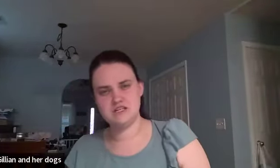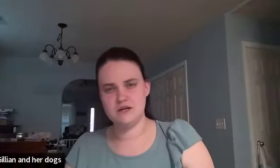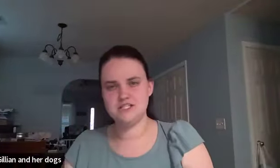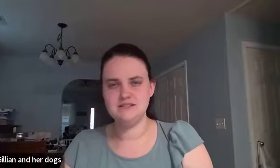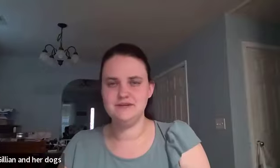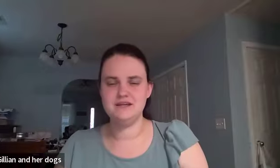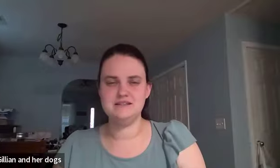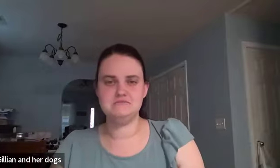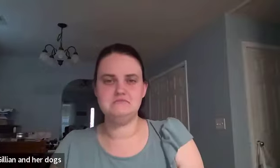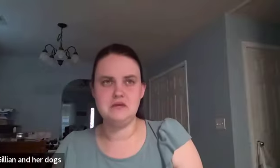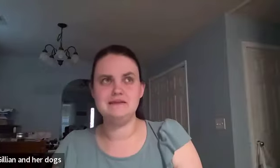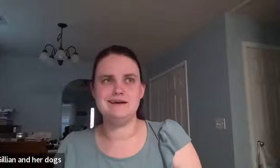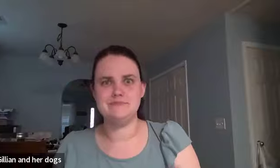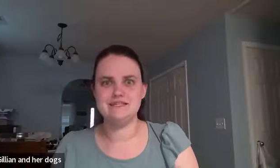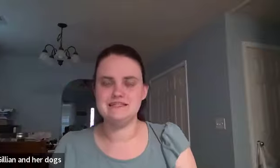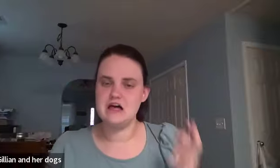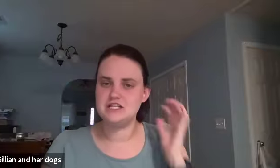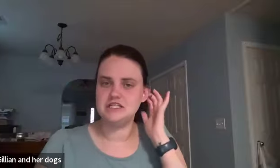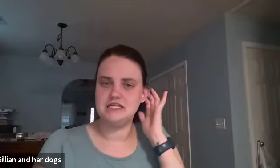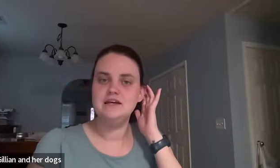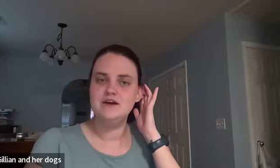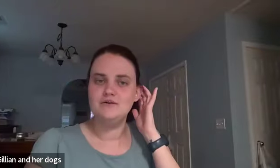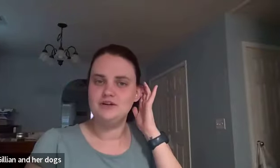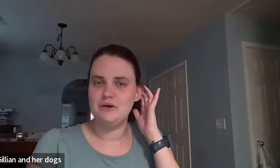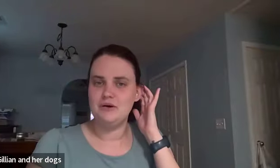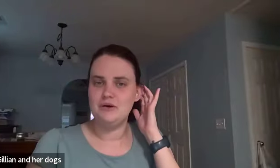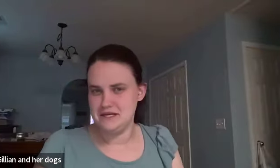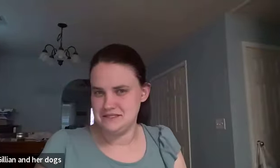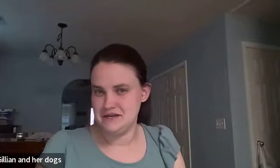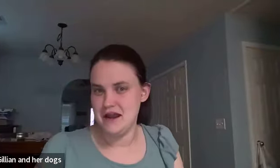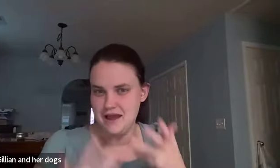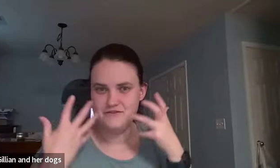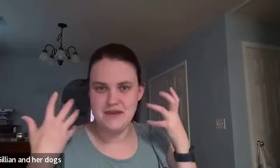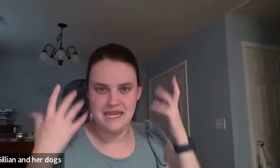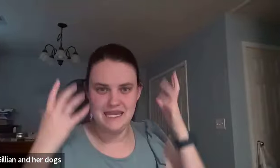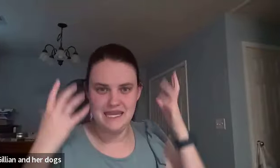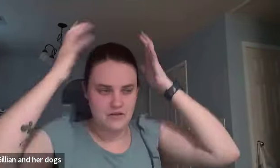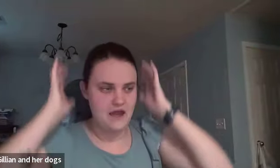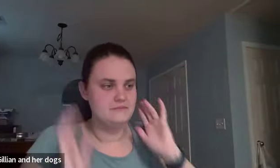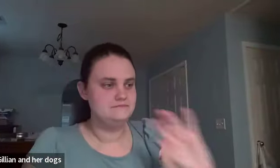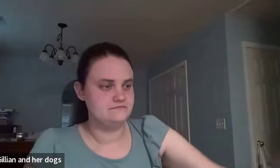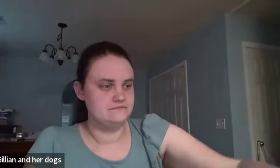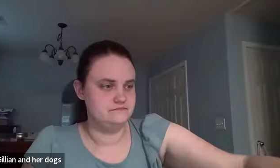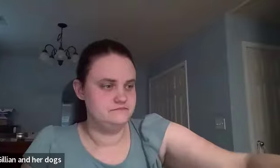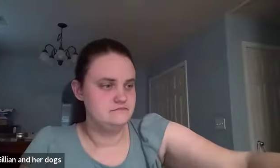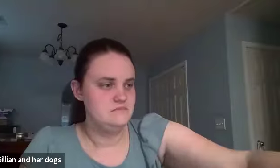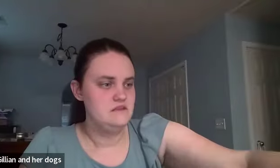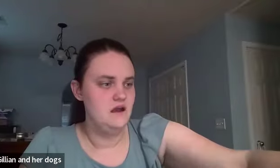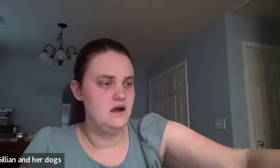interesting question because it does make sense logically. A lioness does not have the mane, all that.